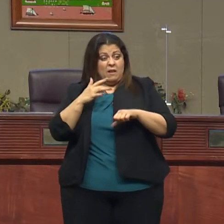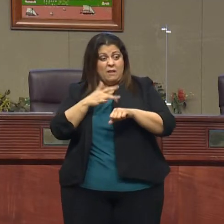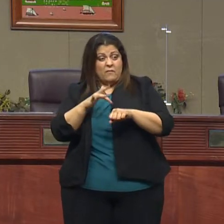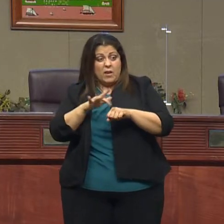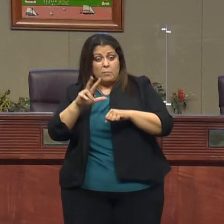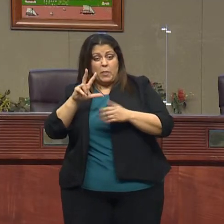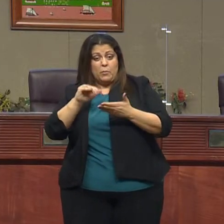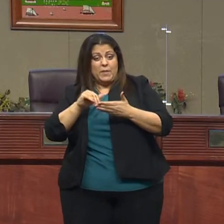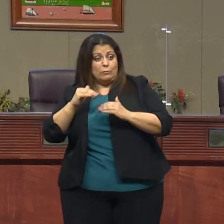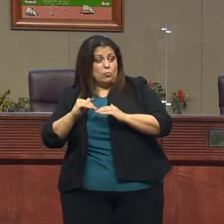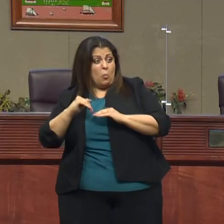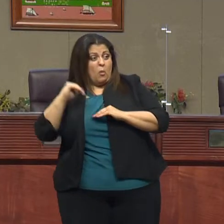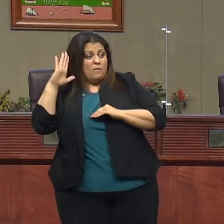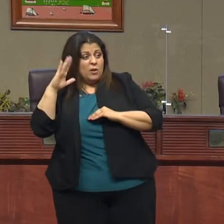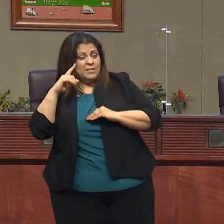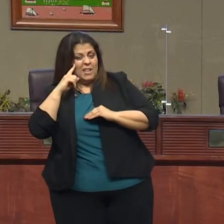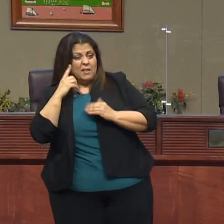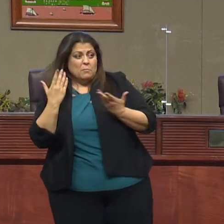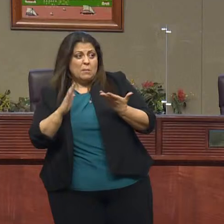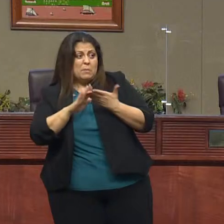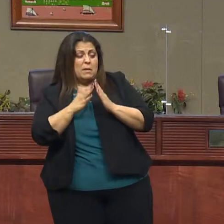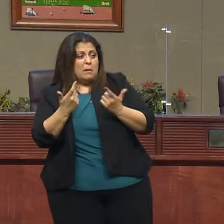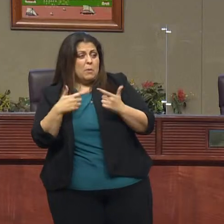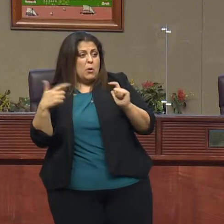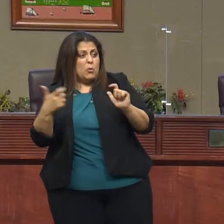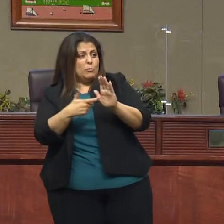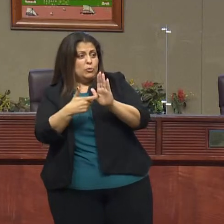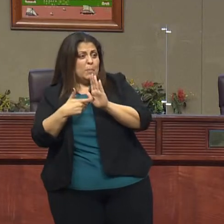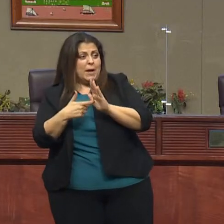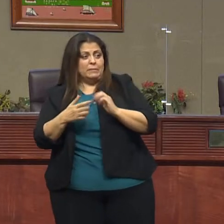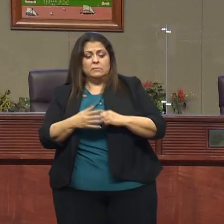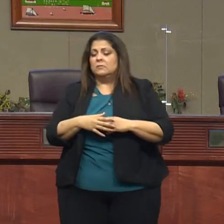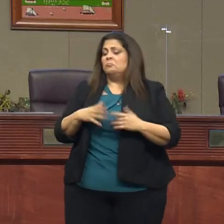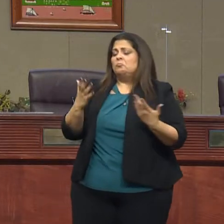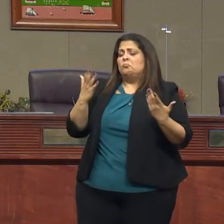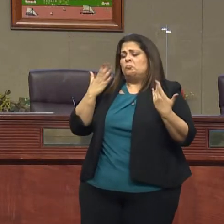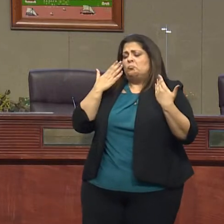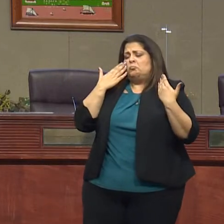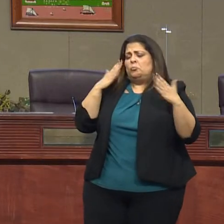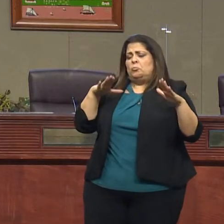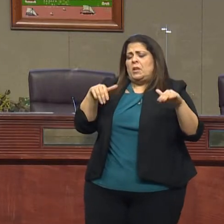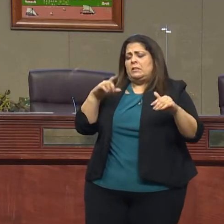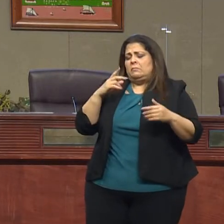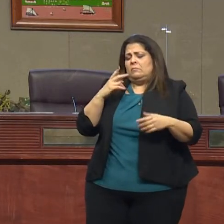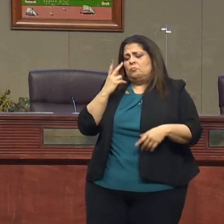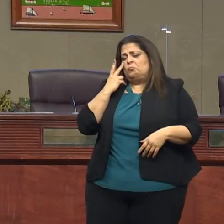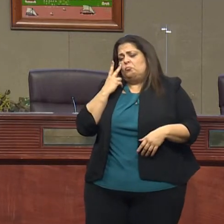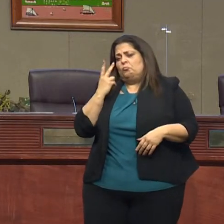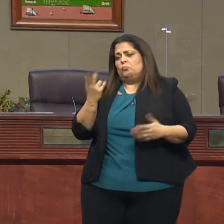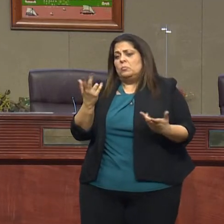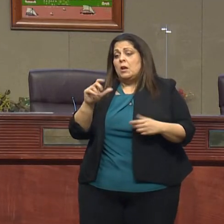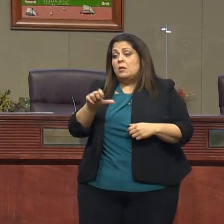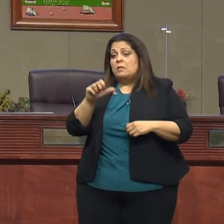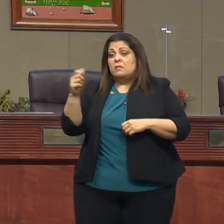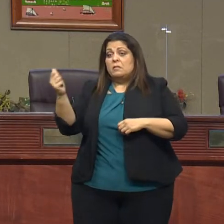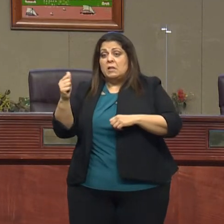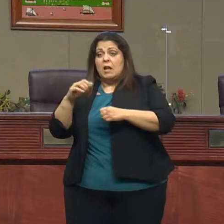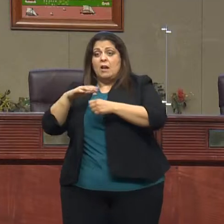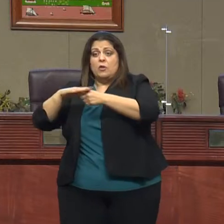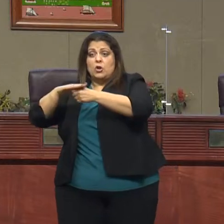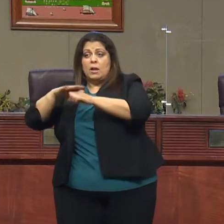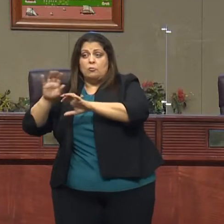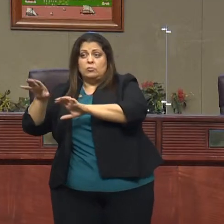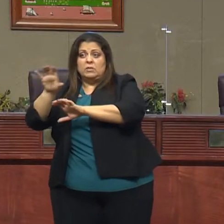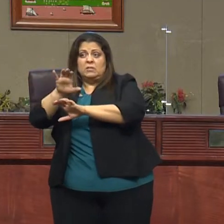since there is going to be probably a pretty huge demand with this? Well, we won't know till we get there, and the other counties will make decisions for